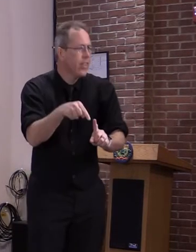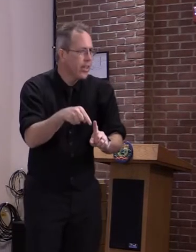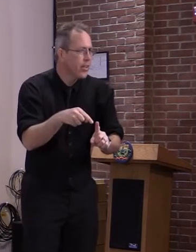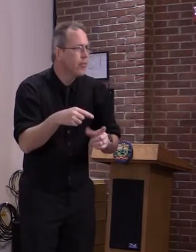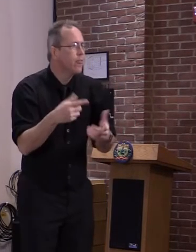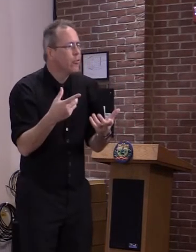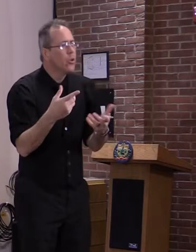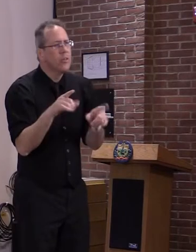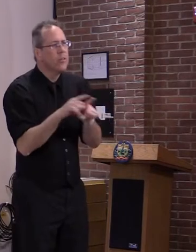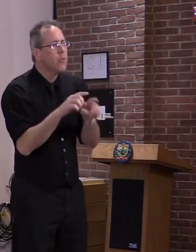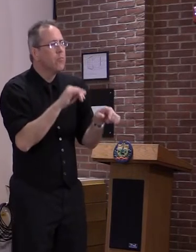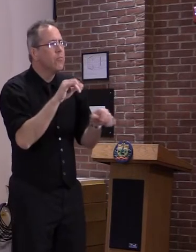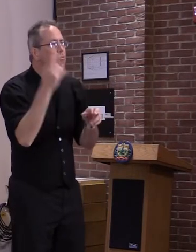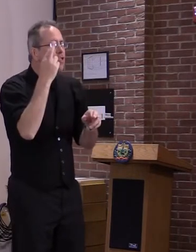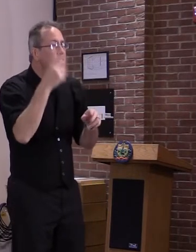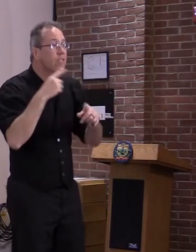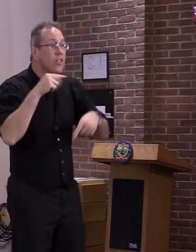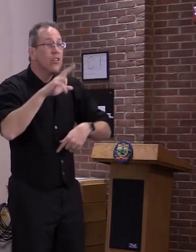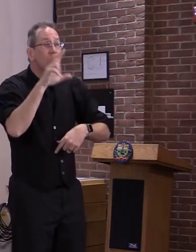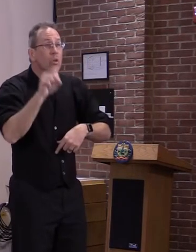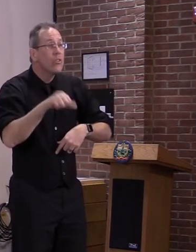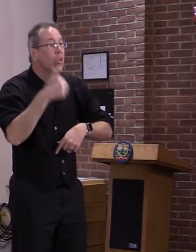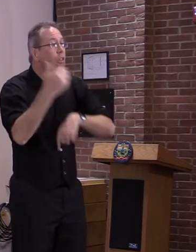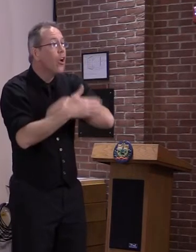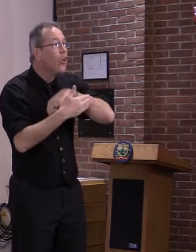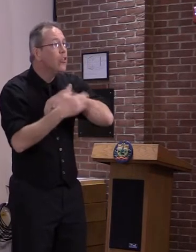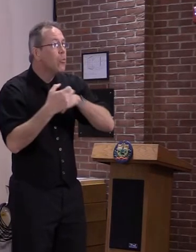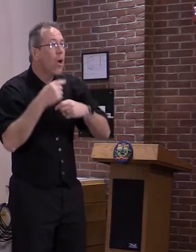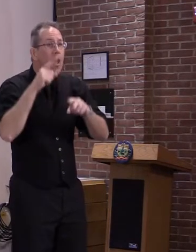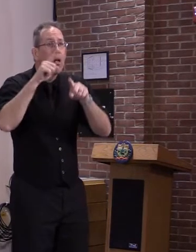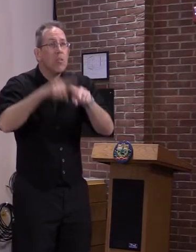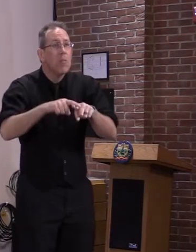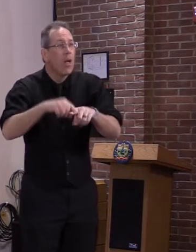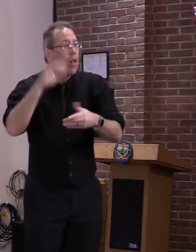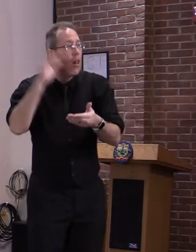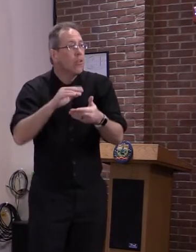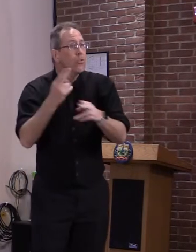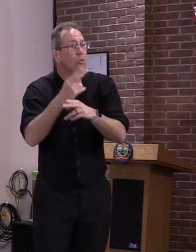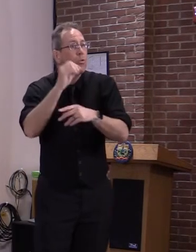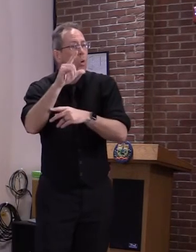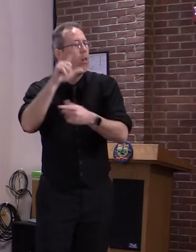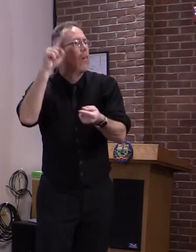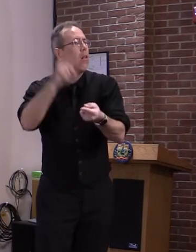I think, again, we can do 2 things at once. We should increase,